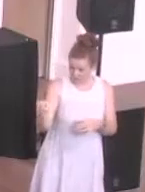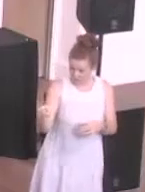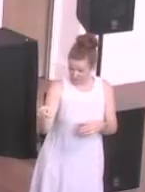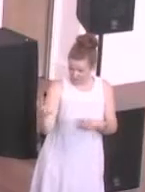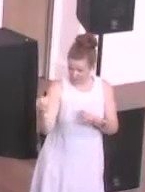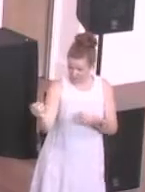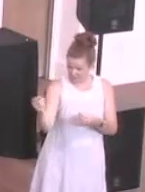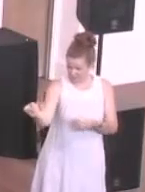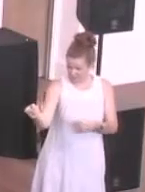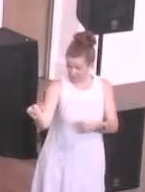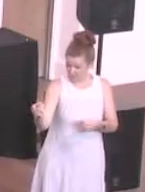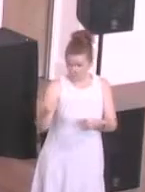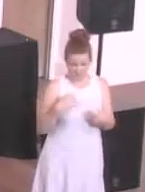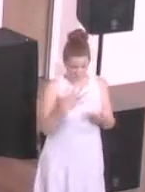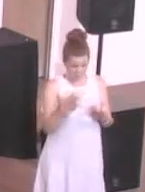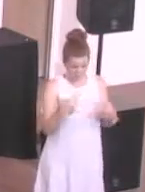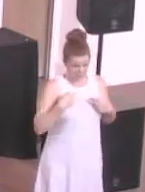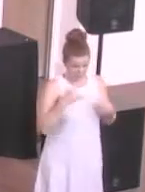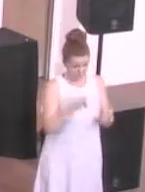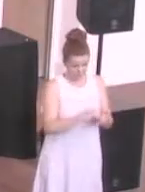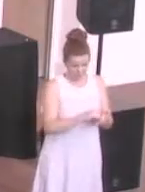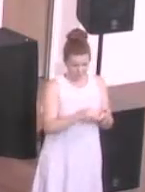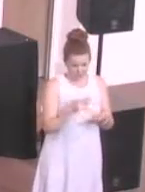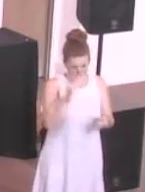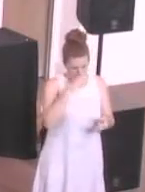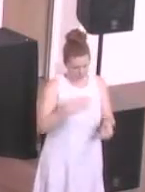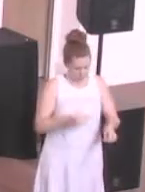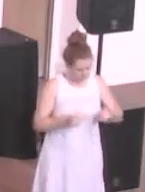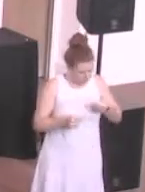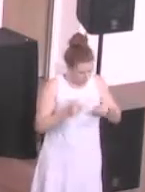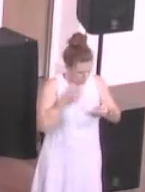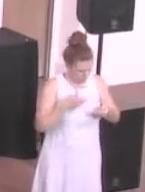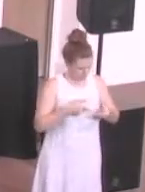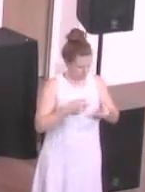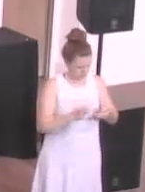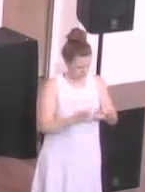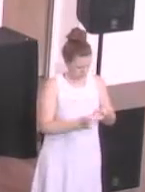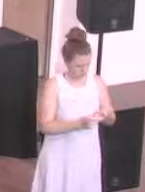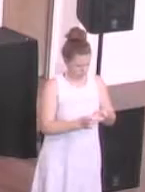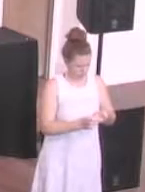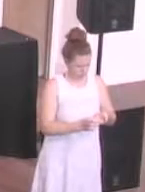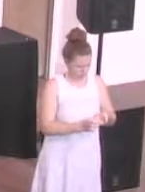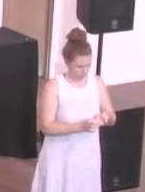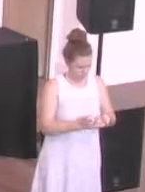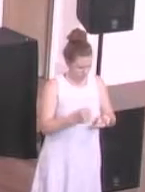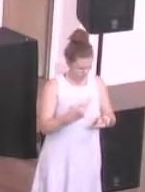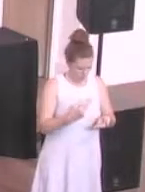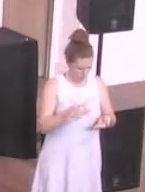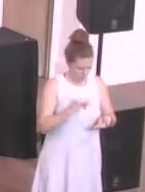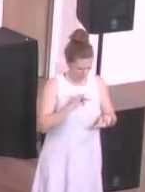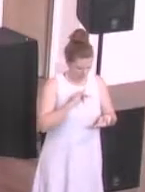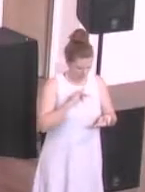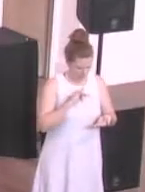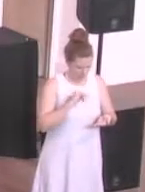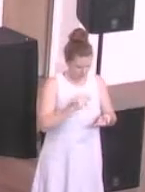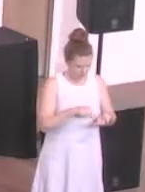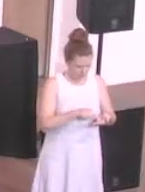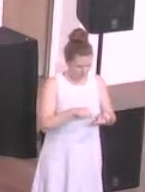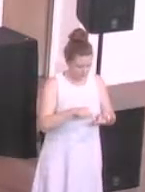here. I said, here, I would love for you to have this. And he takes it and he looks at it and he goes, I've been blessed. And he teared